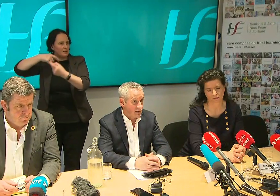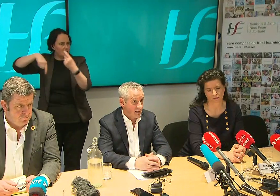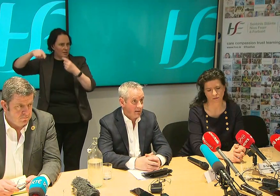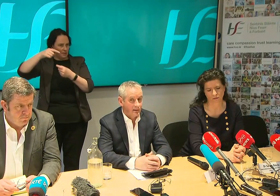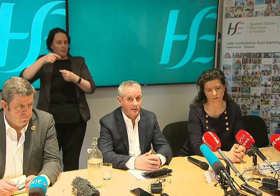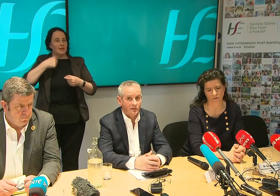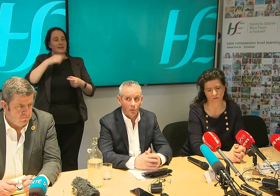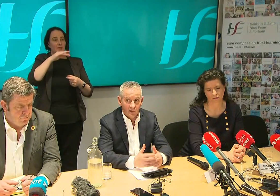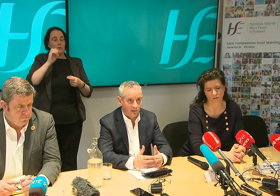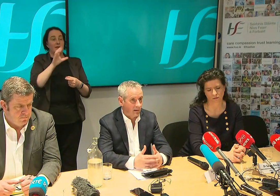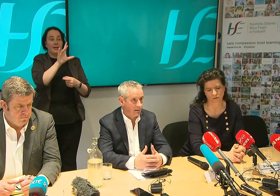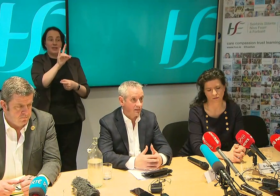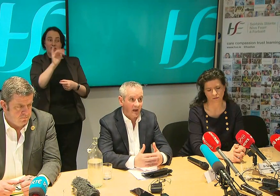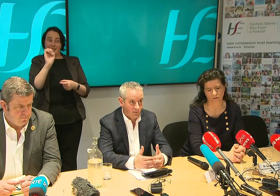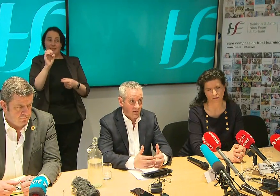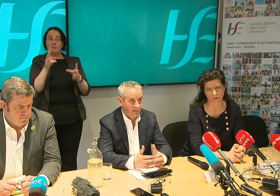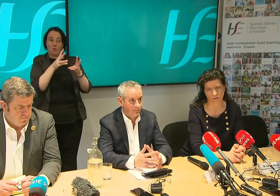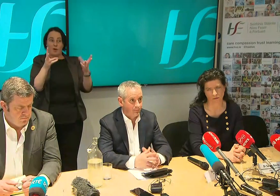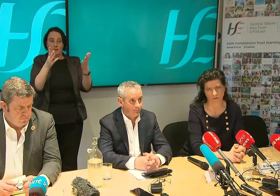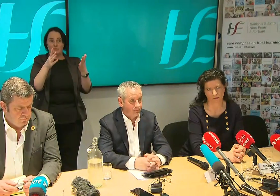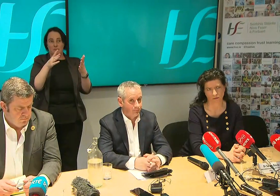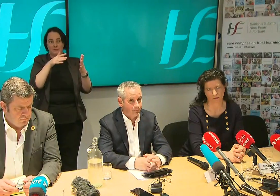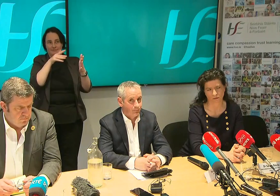of the HSE, it's a wider call to everybody.